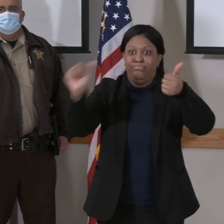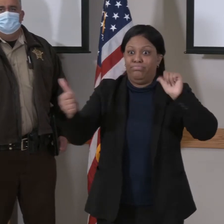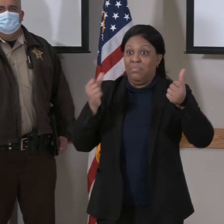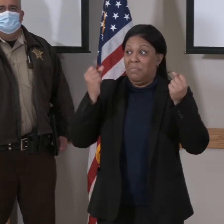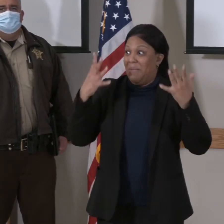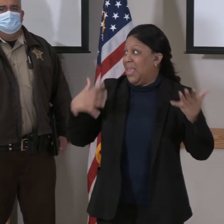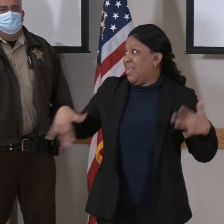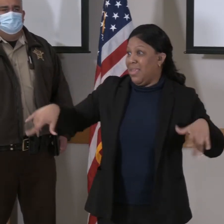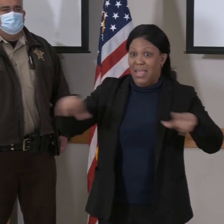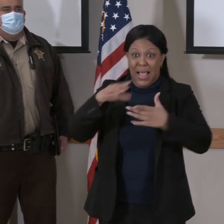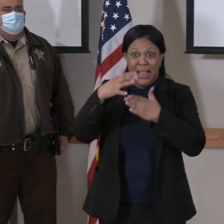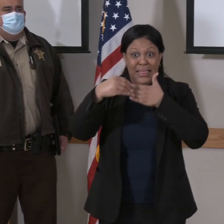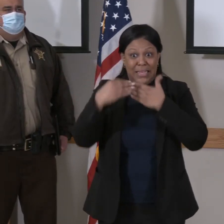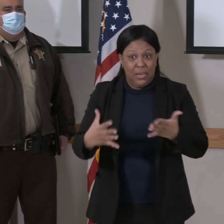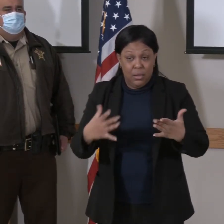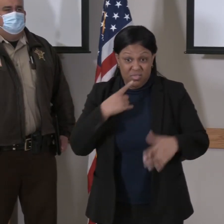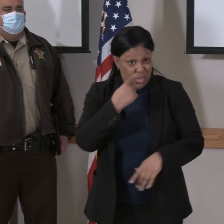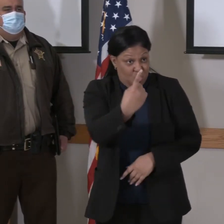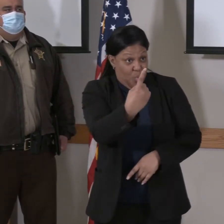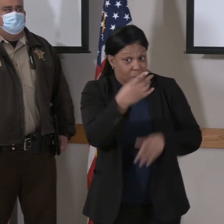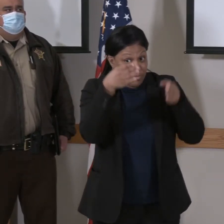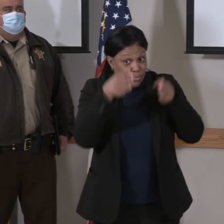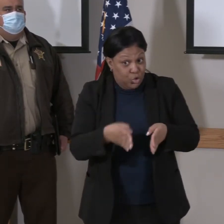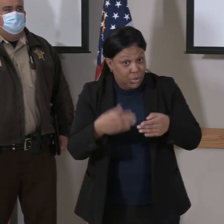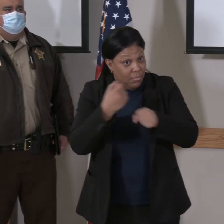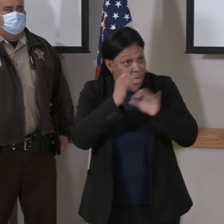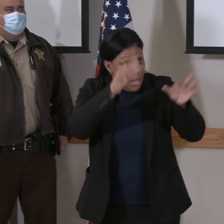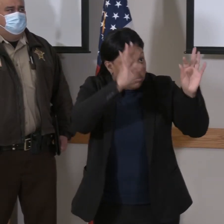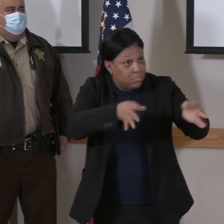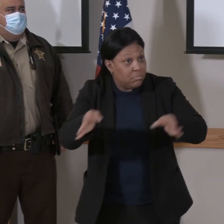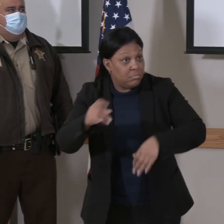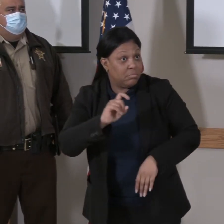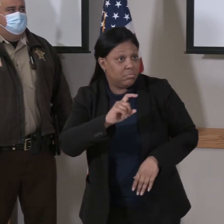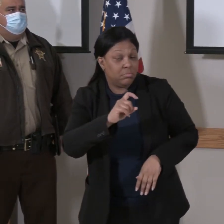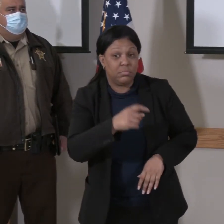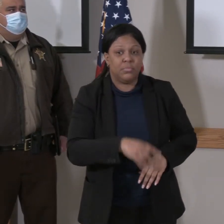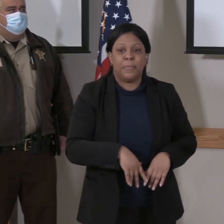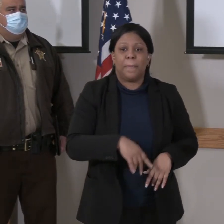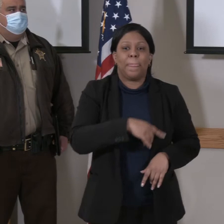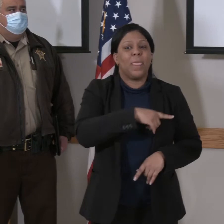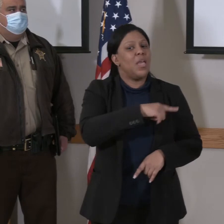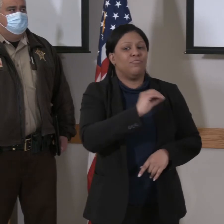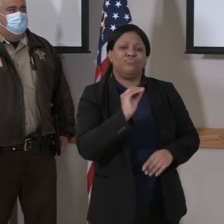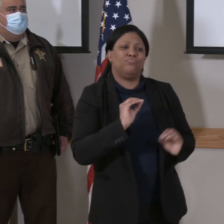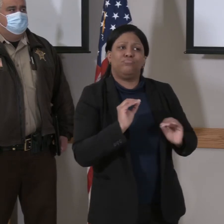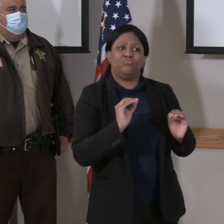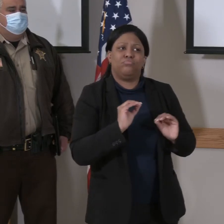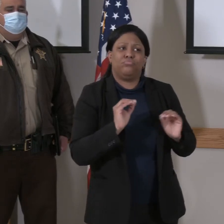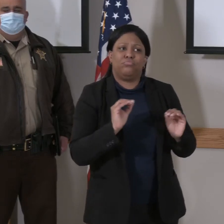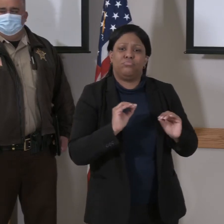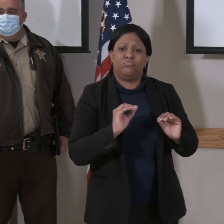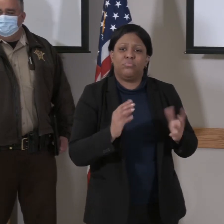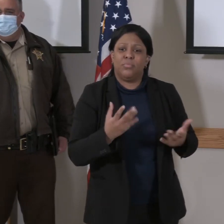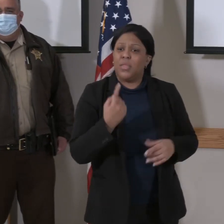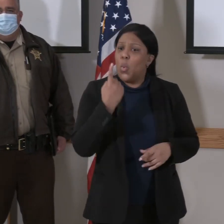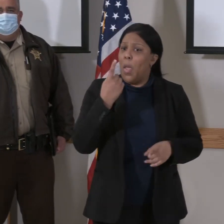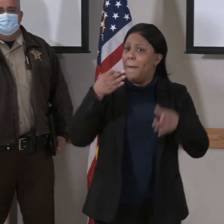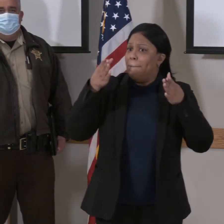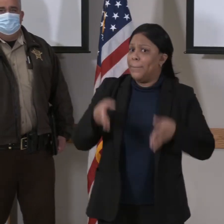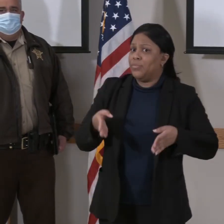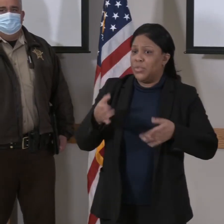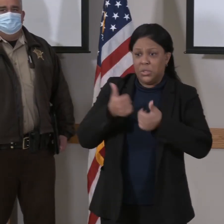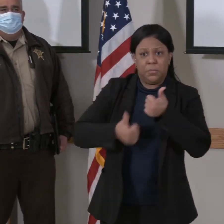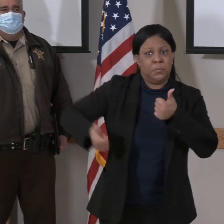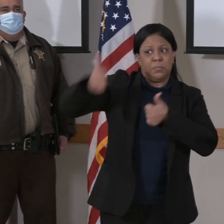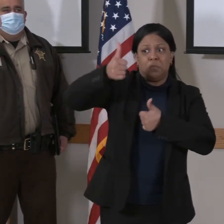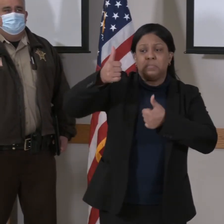command structure. Is there one single point person? One single point person, because it is, in fact, by definition, unified command. So there